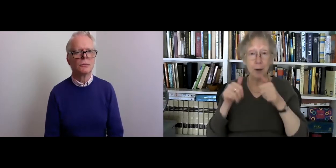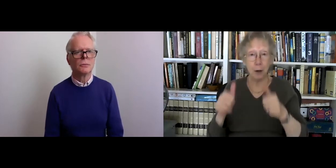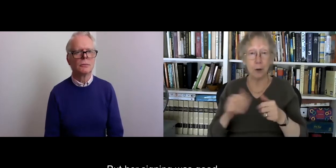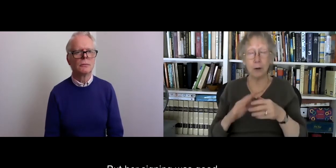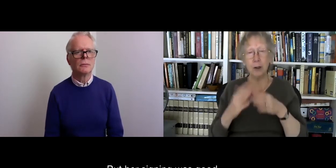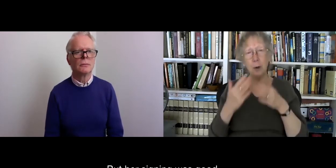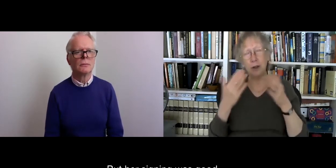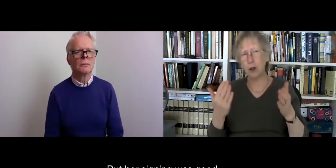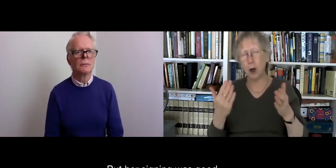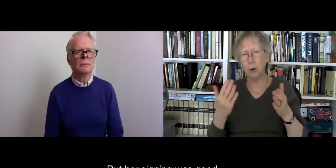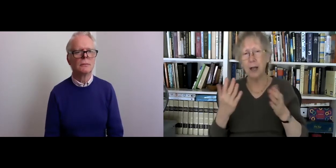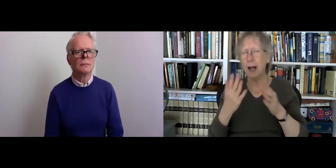But her signing was good.